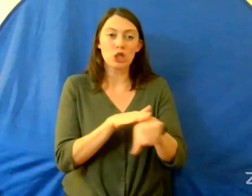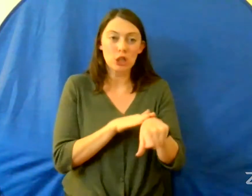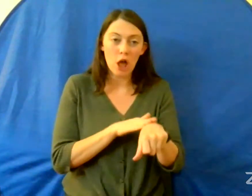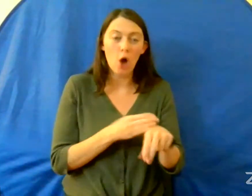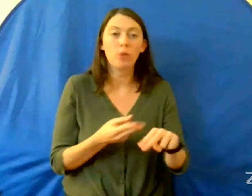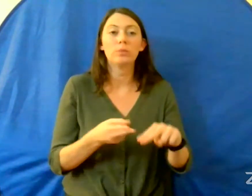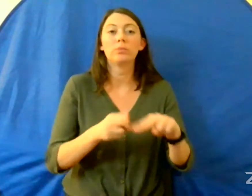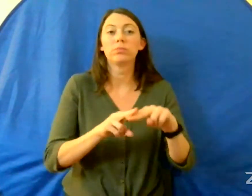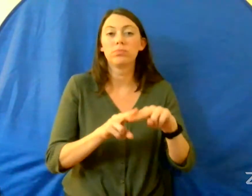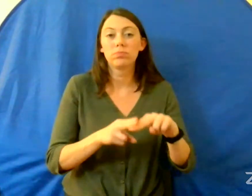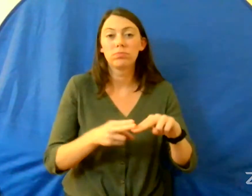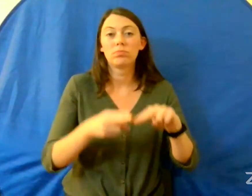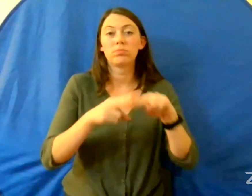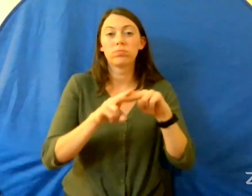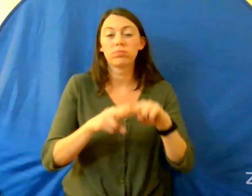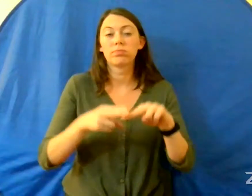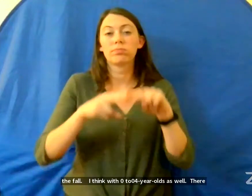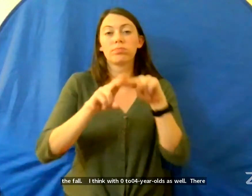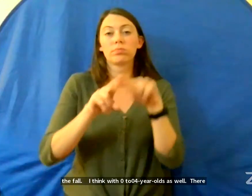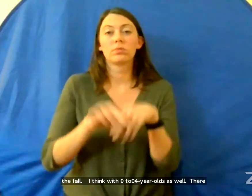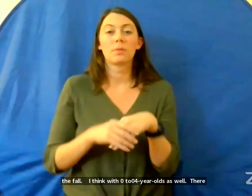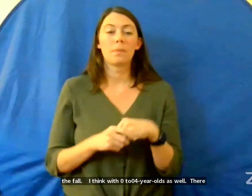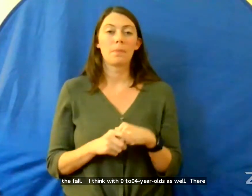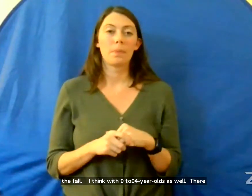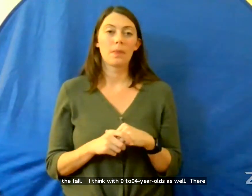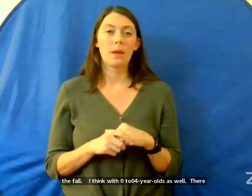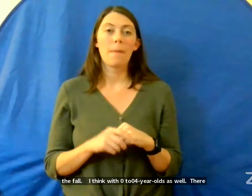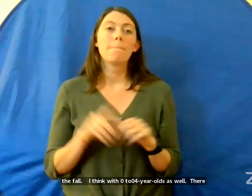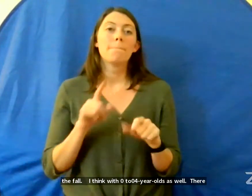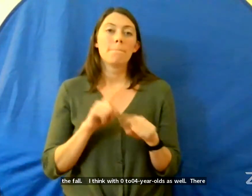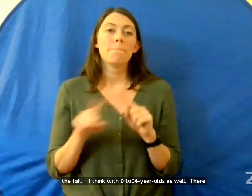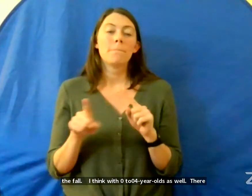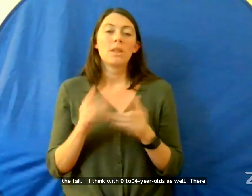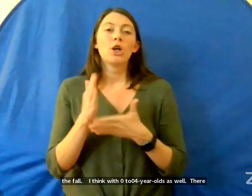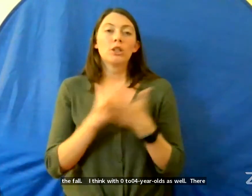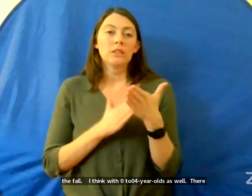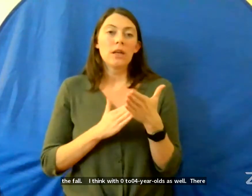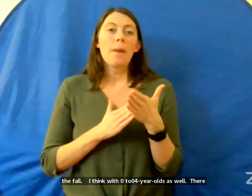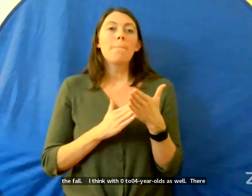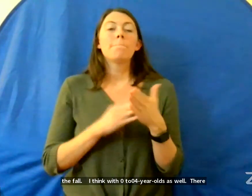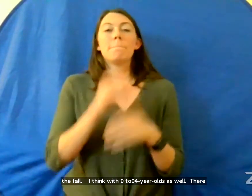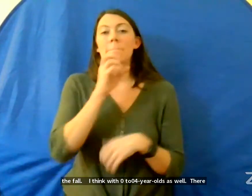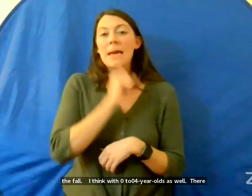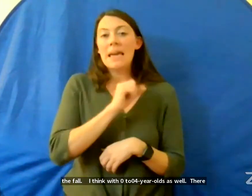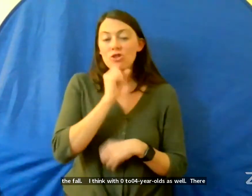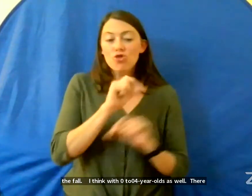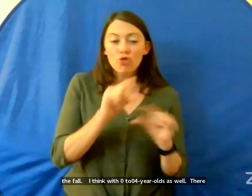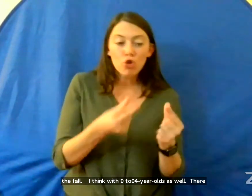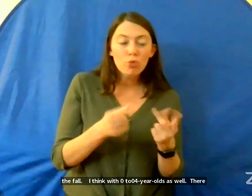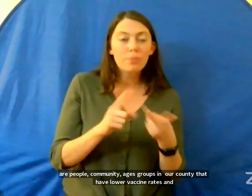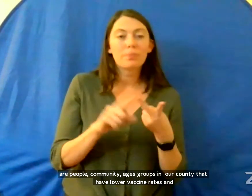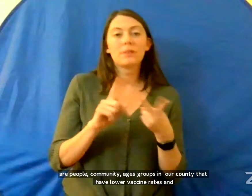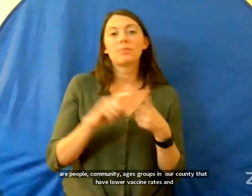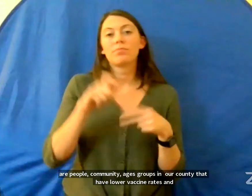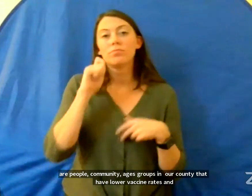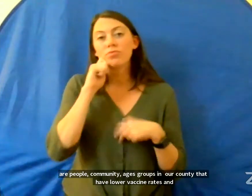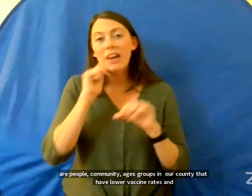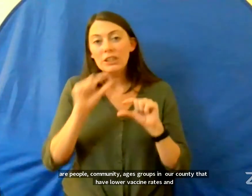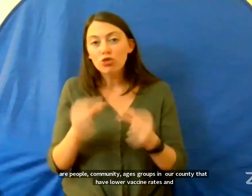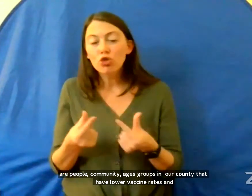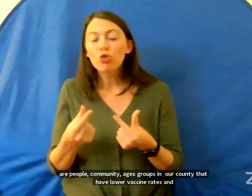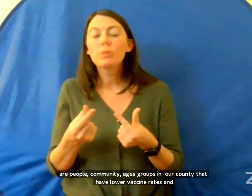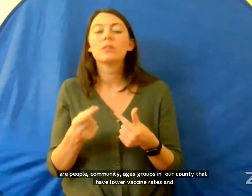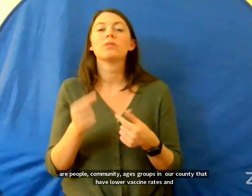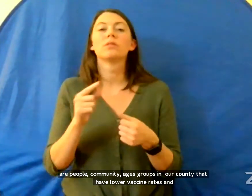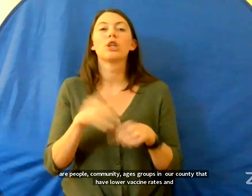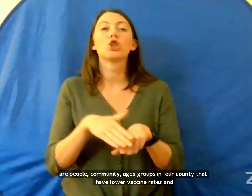communities, ages, groups in our county that have lower vaccine rates, and that is persisting. And I think we make very slow